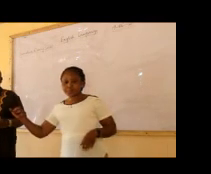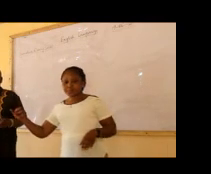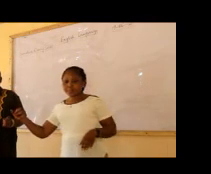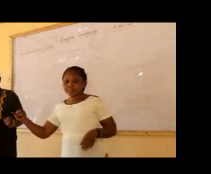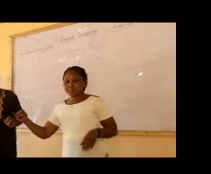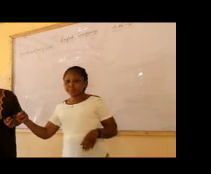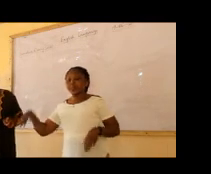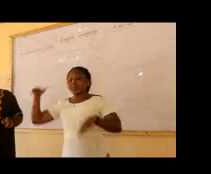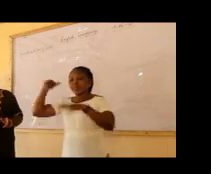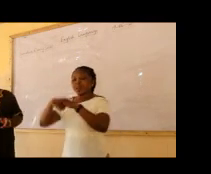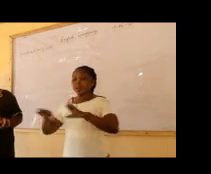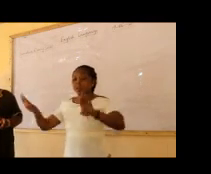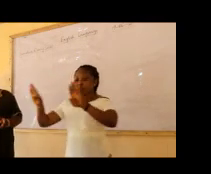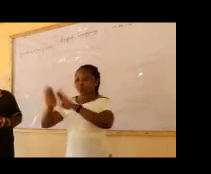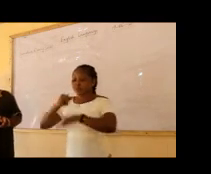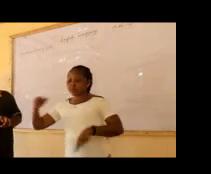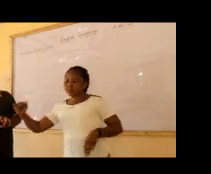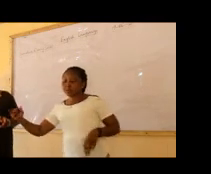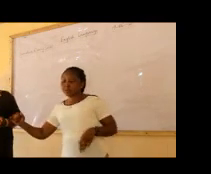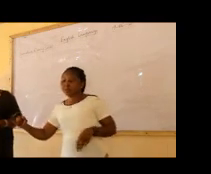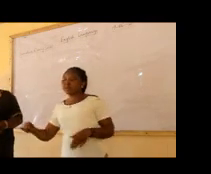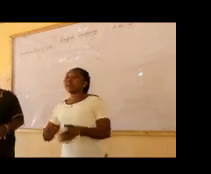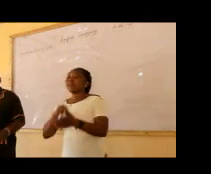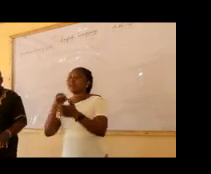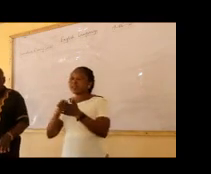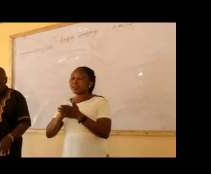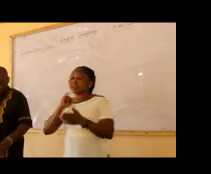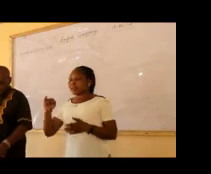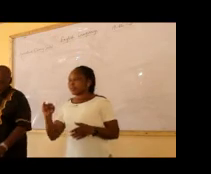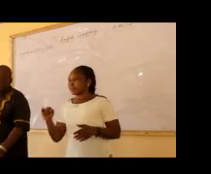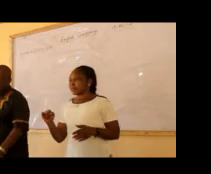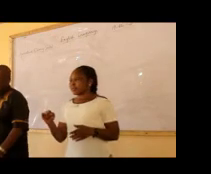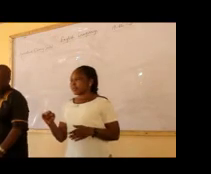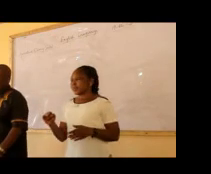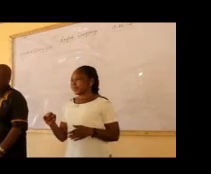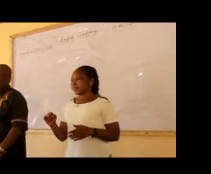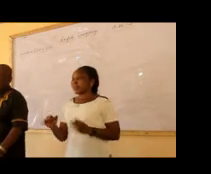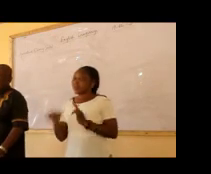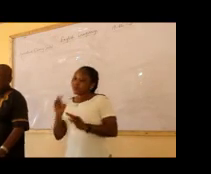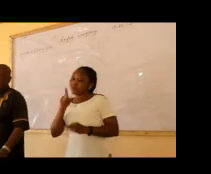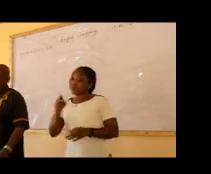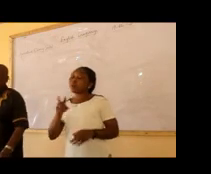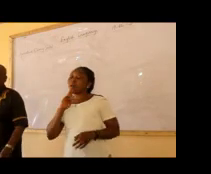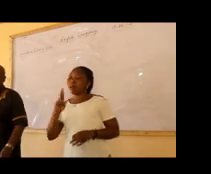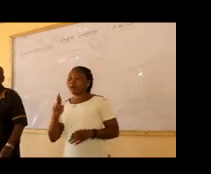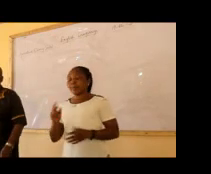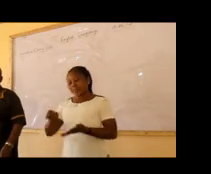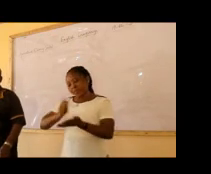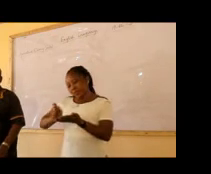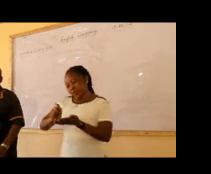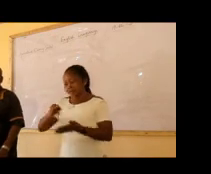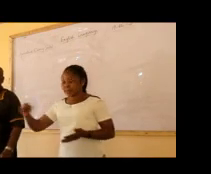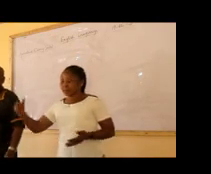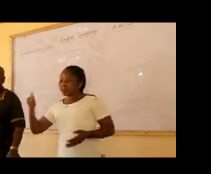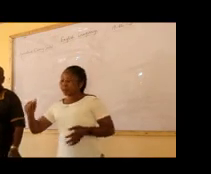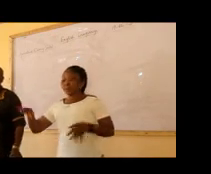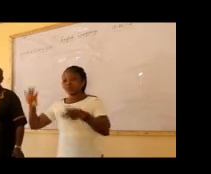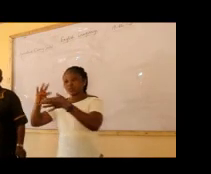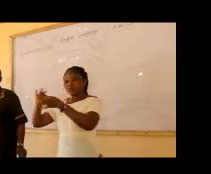And in conclusion, most of the times is suggestion. If you are writing a story, it's a